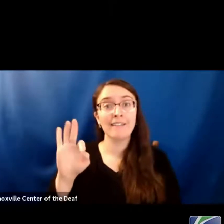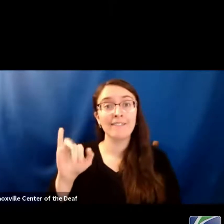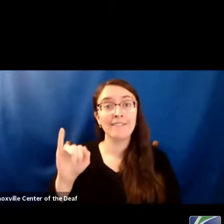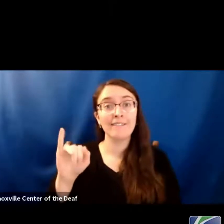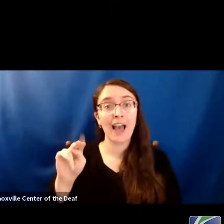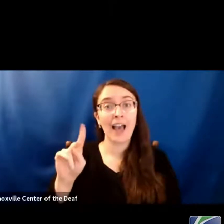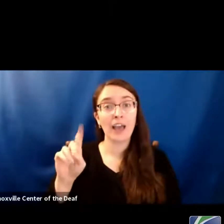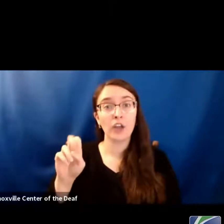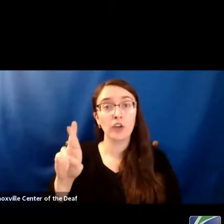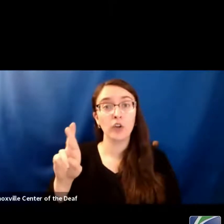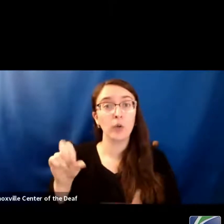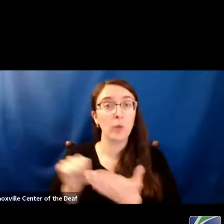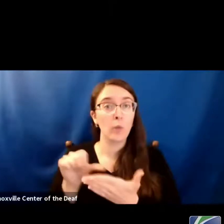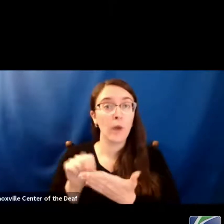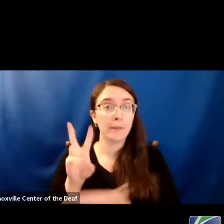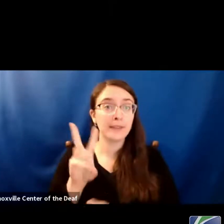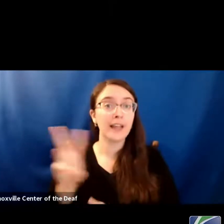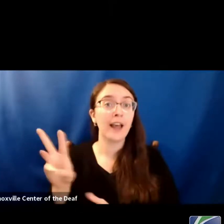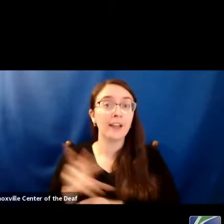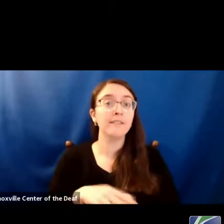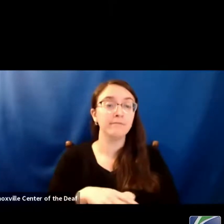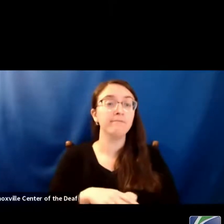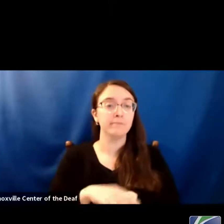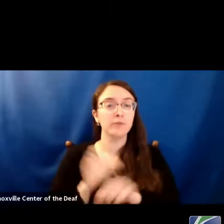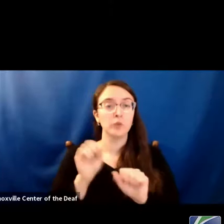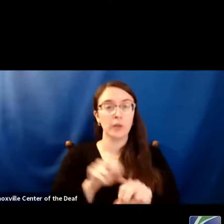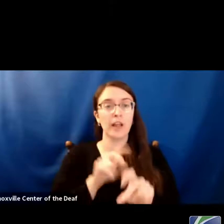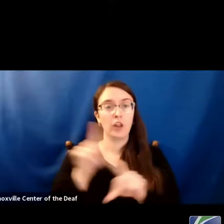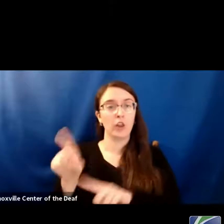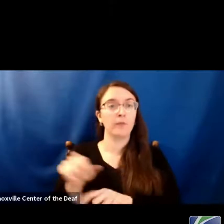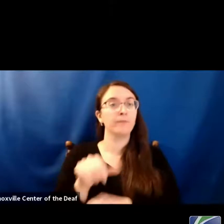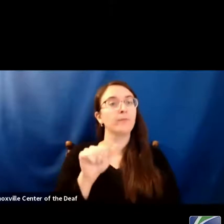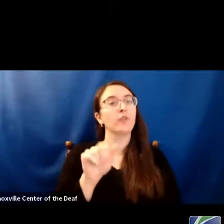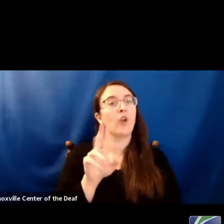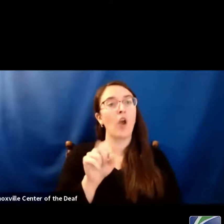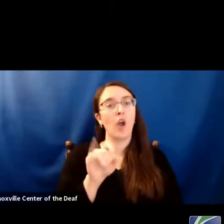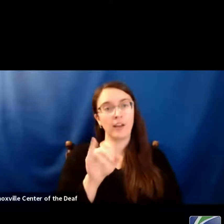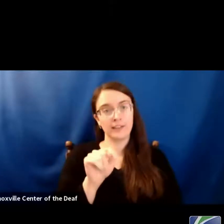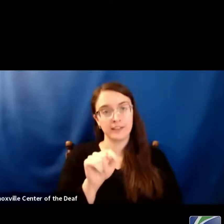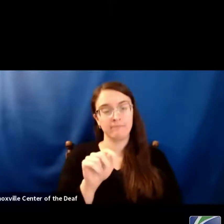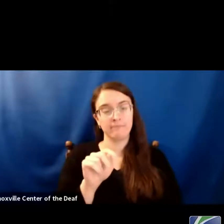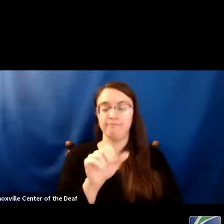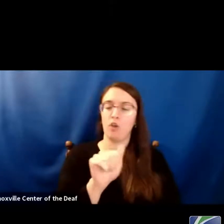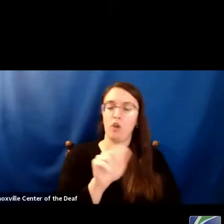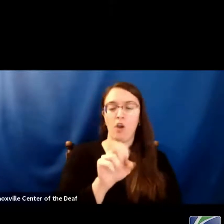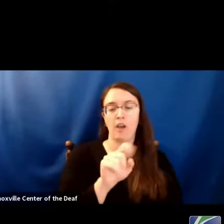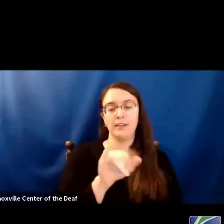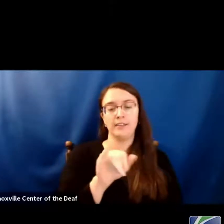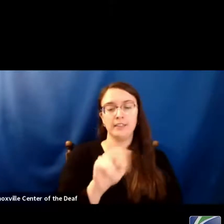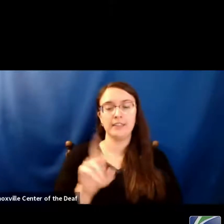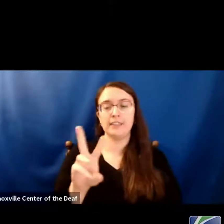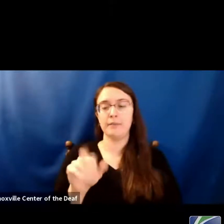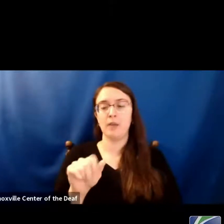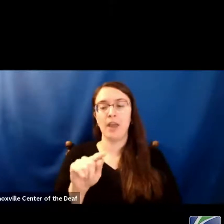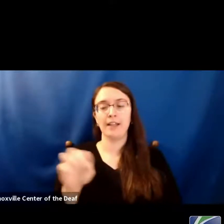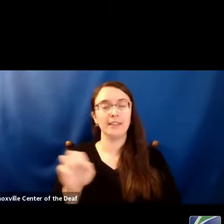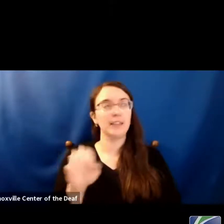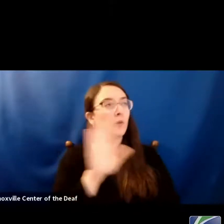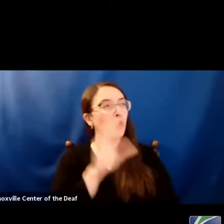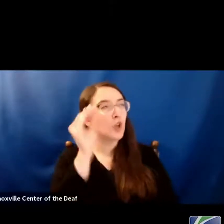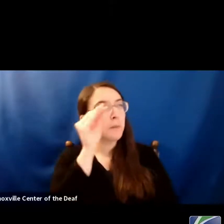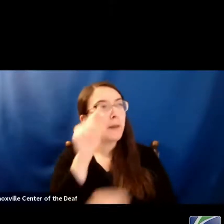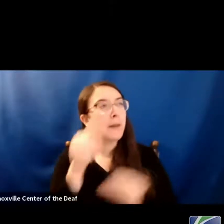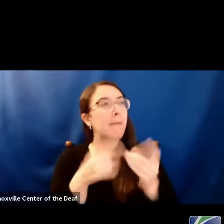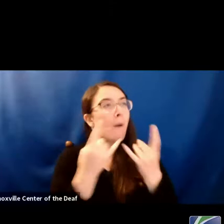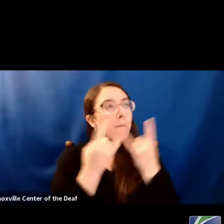find where you can get a vaccine. All right, a couple more from Austin with WATE. What is your opinion on masks in school this next year?